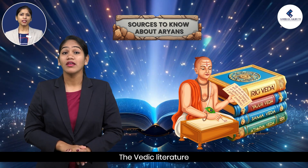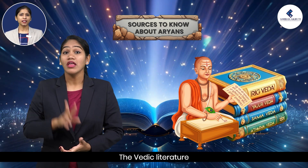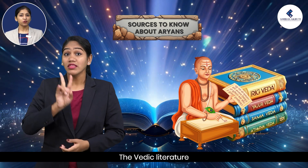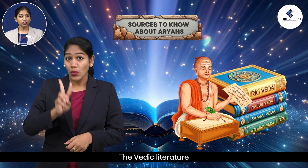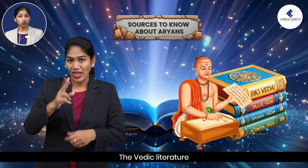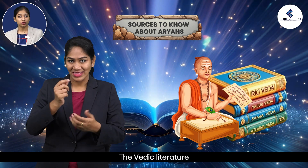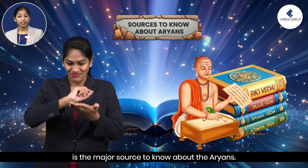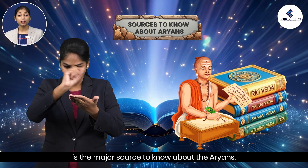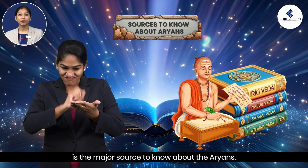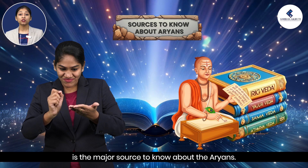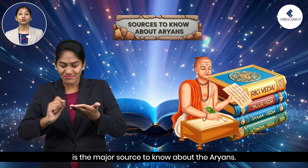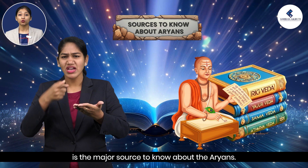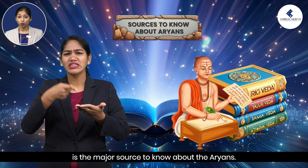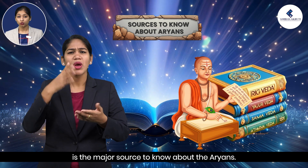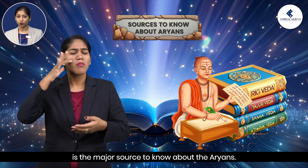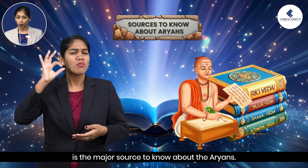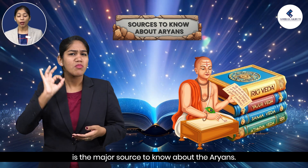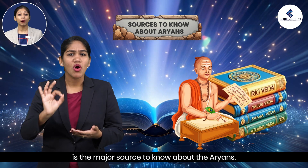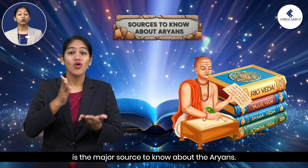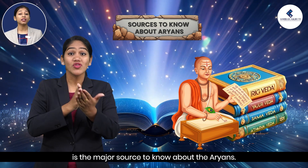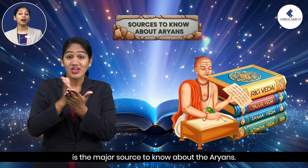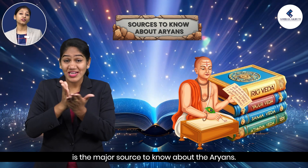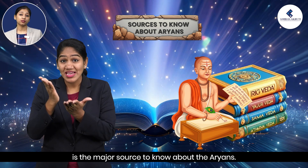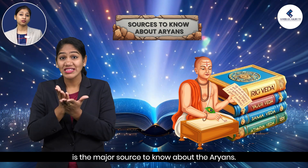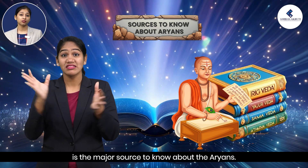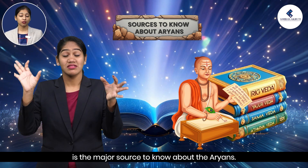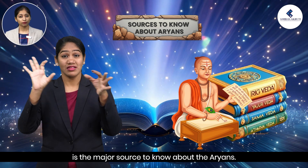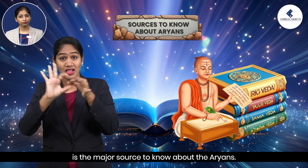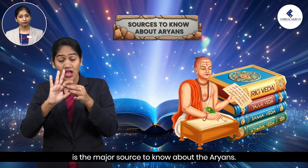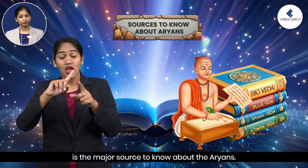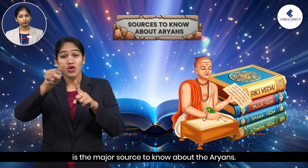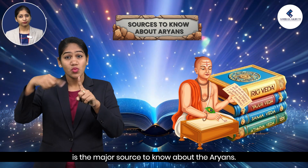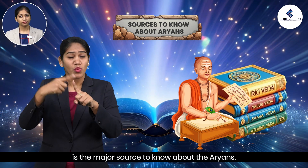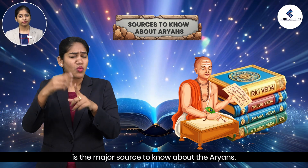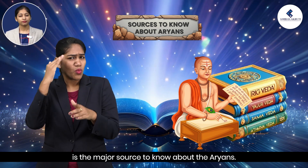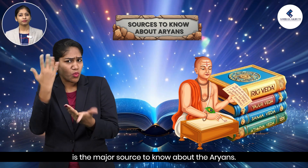The Vedic literature is the major source to know about the Aryans.